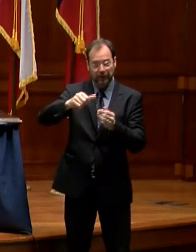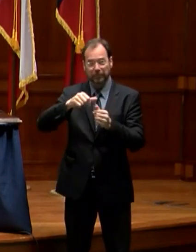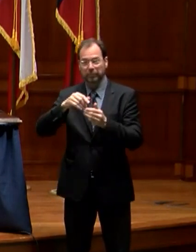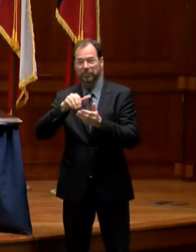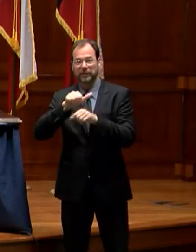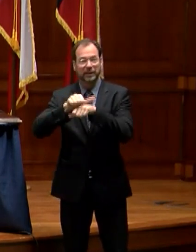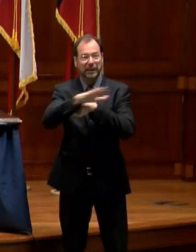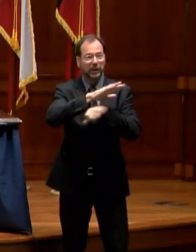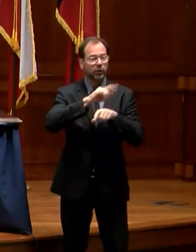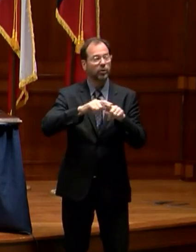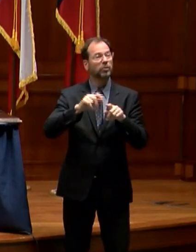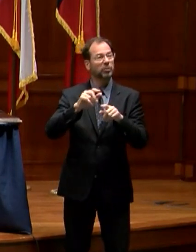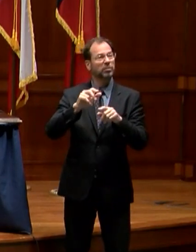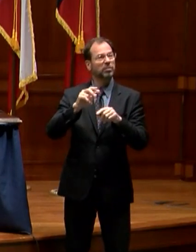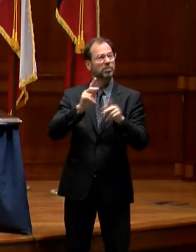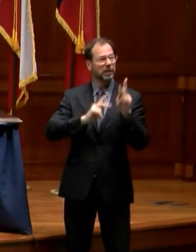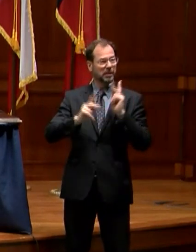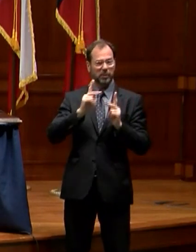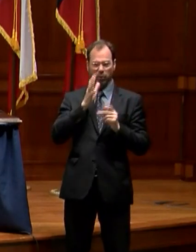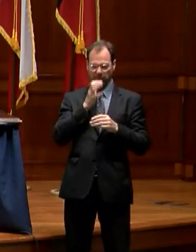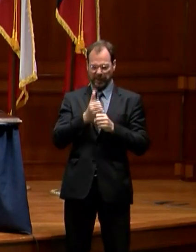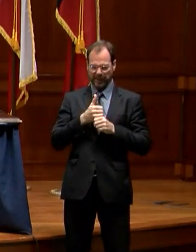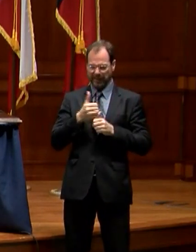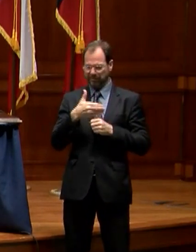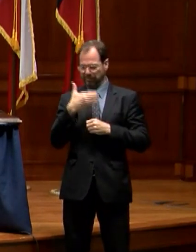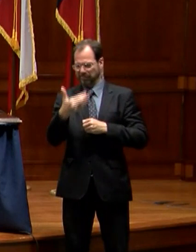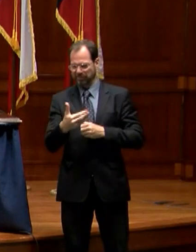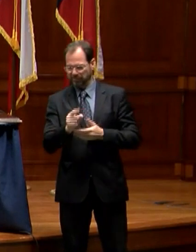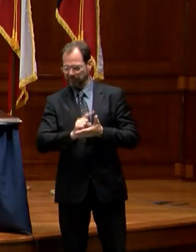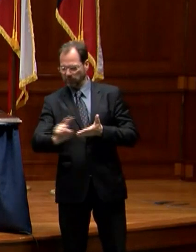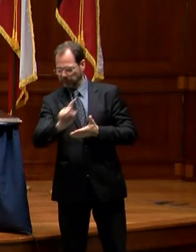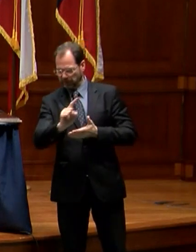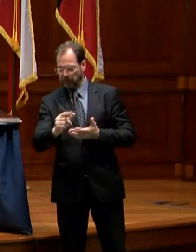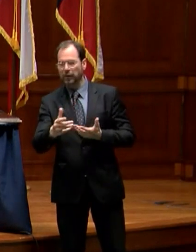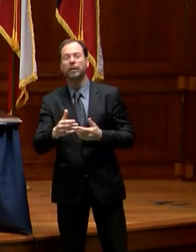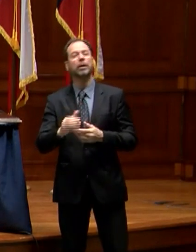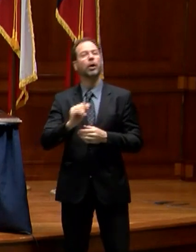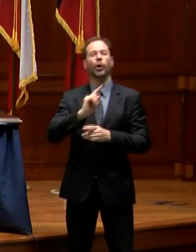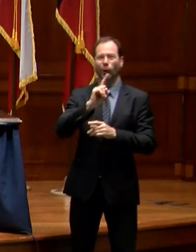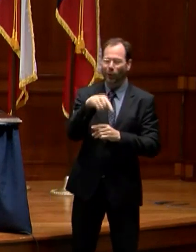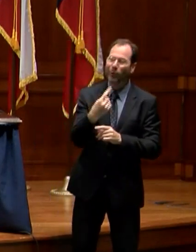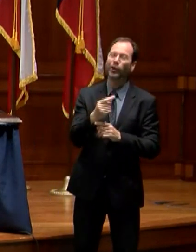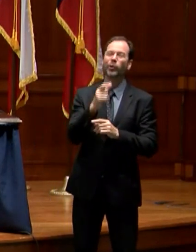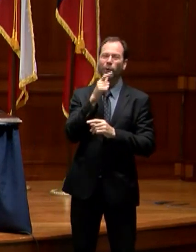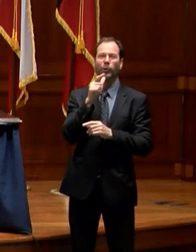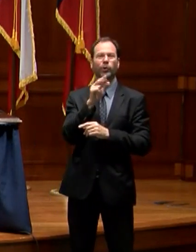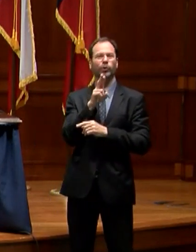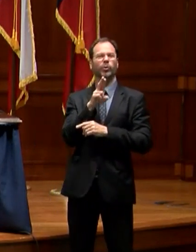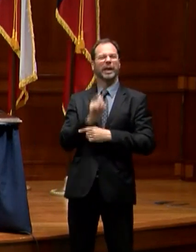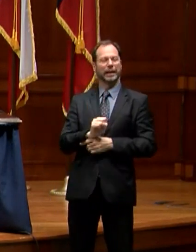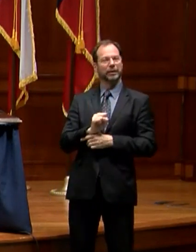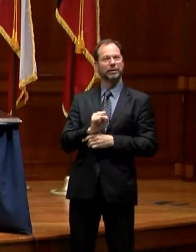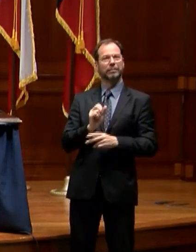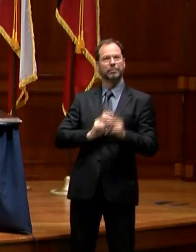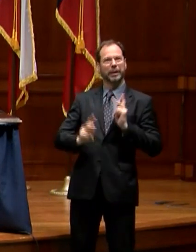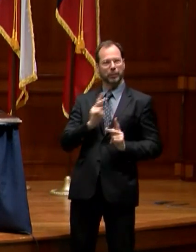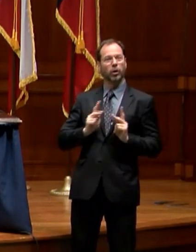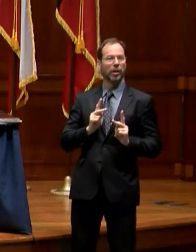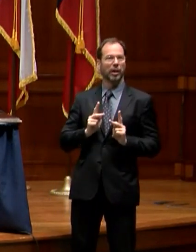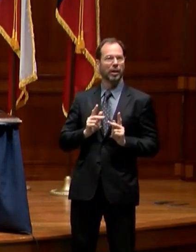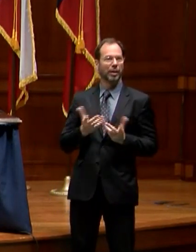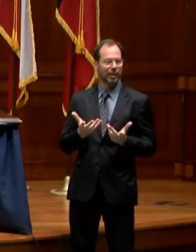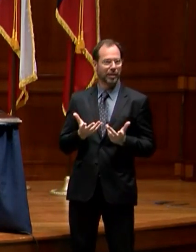be receiving maybe as early as next week, will go only to those who are documented, those who are U.S.